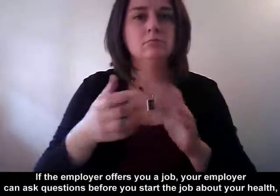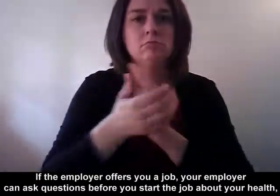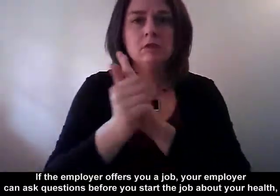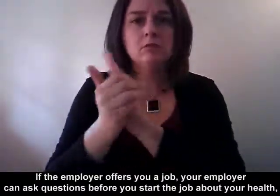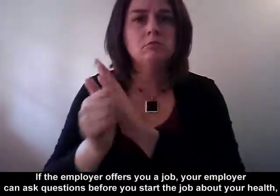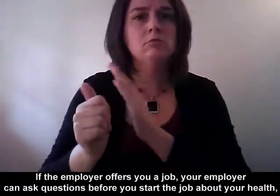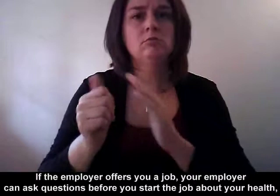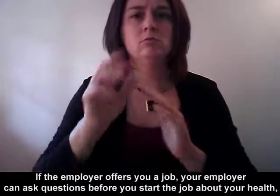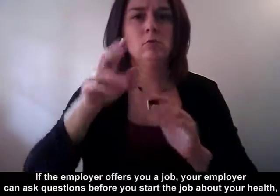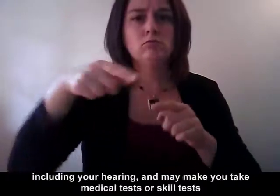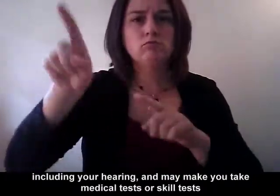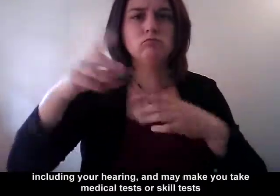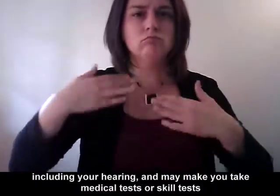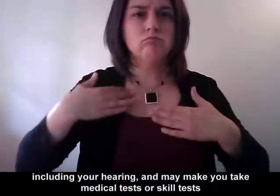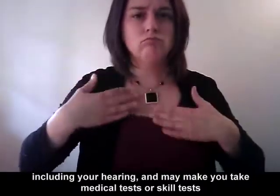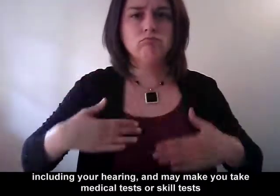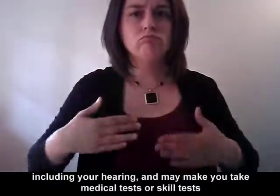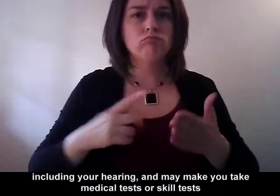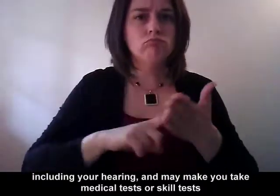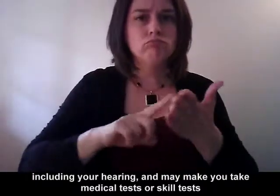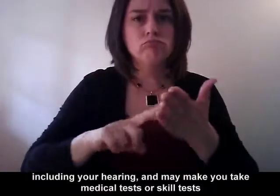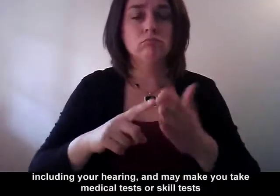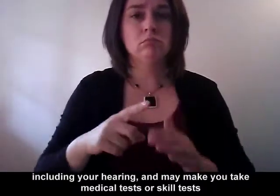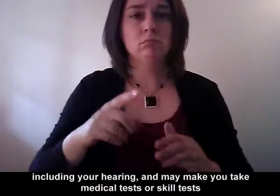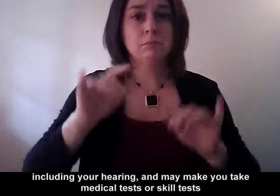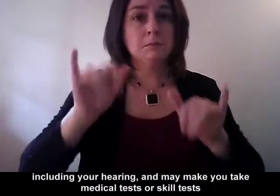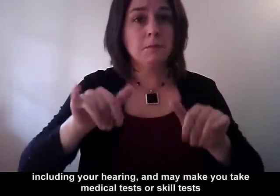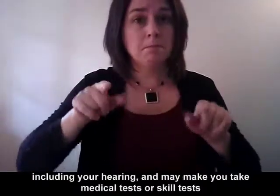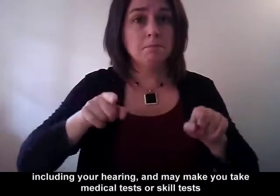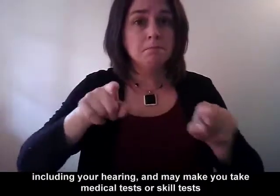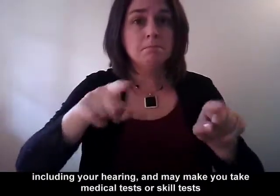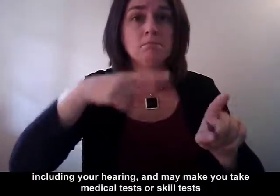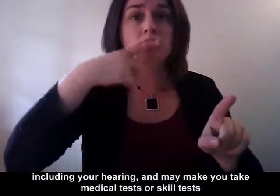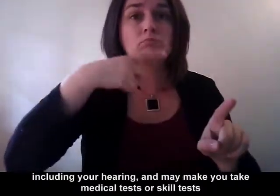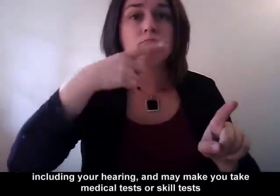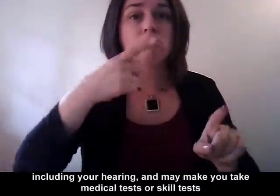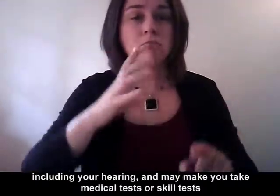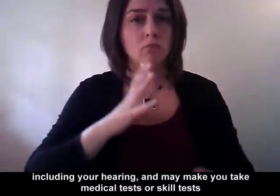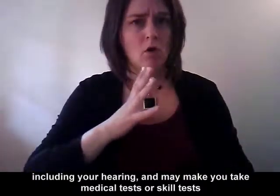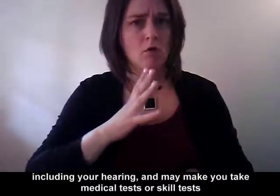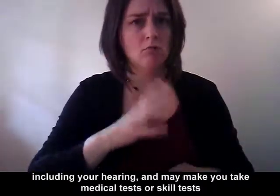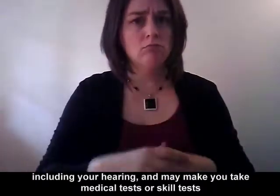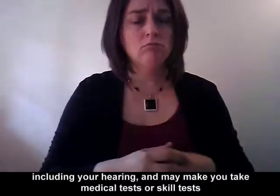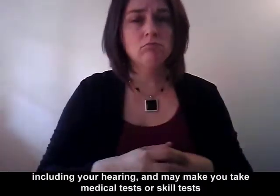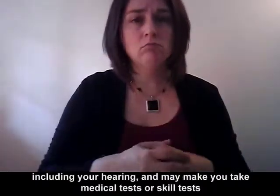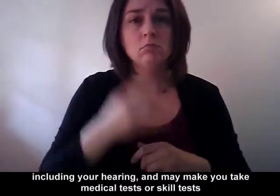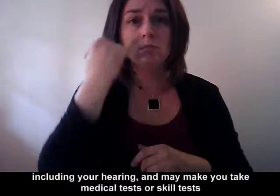health, including your hearing, and may make you take medical tests or skill